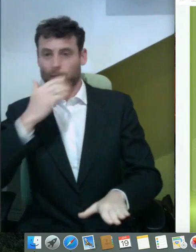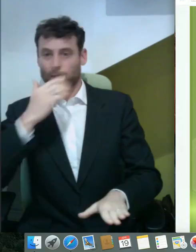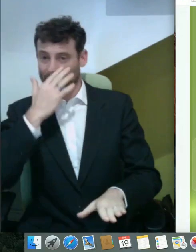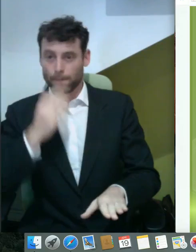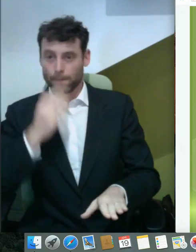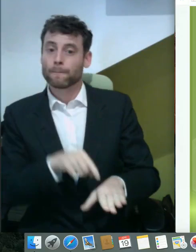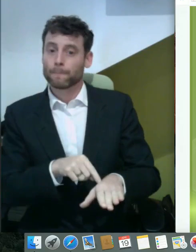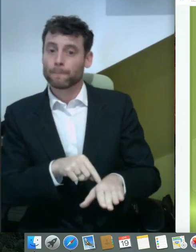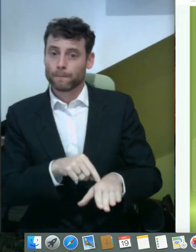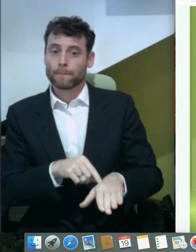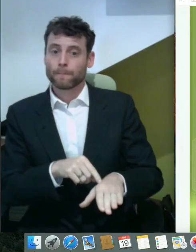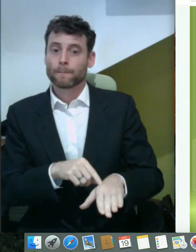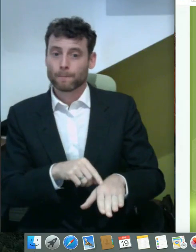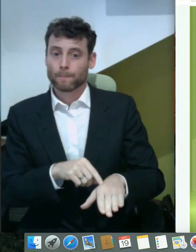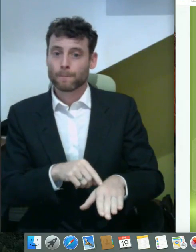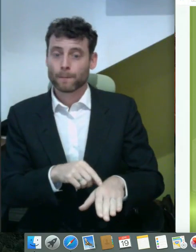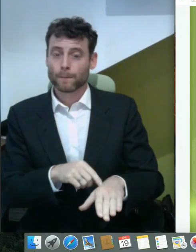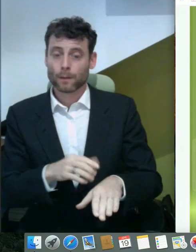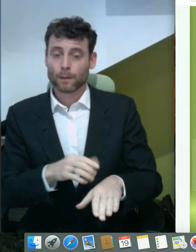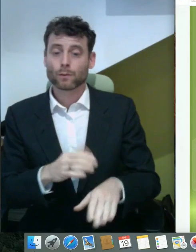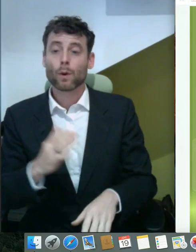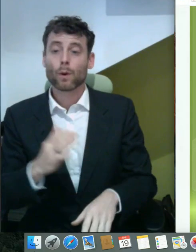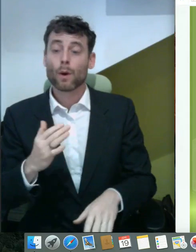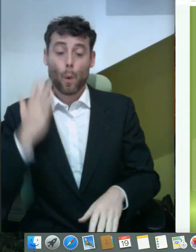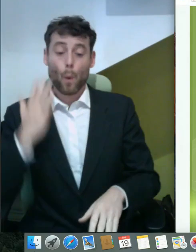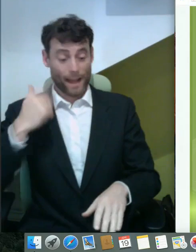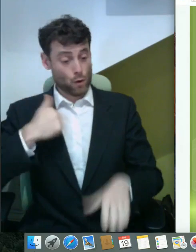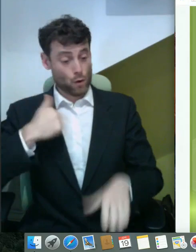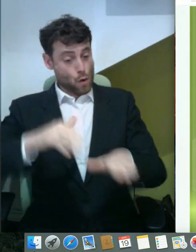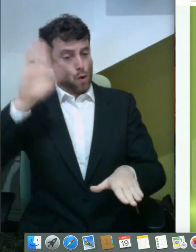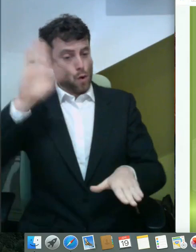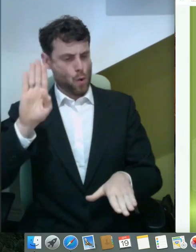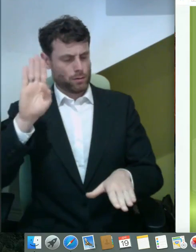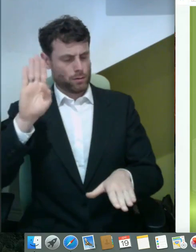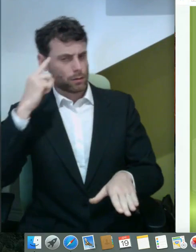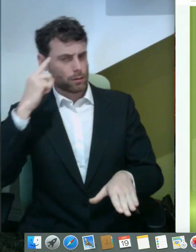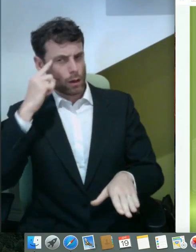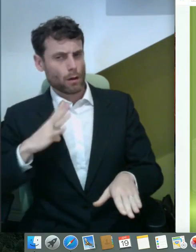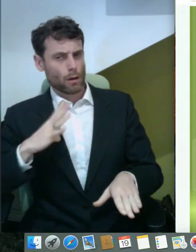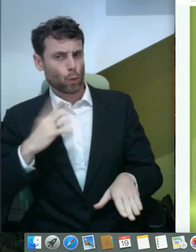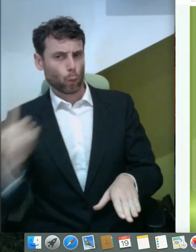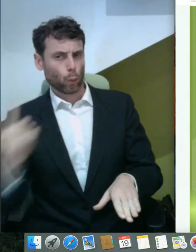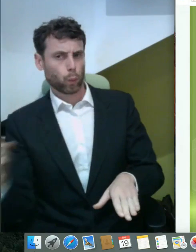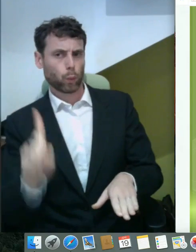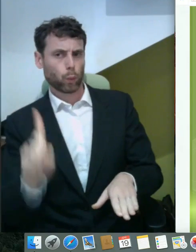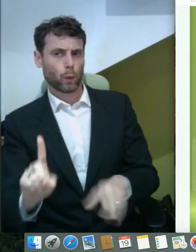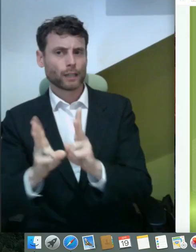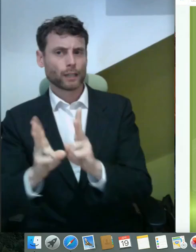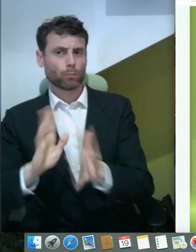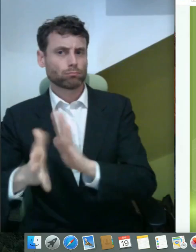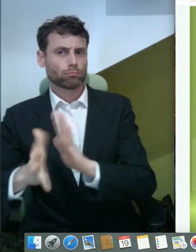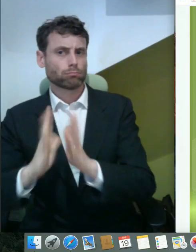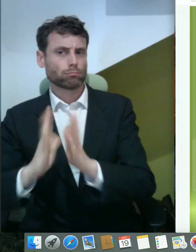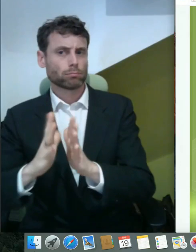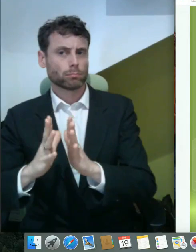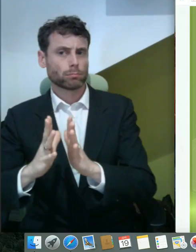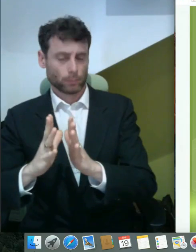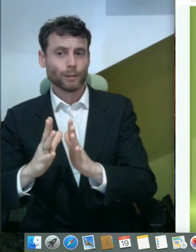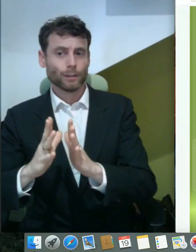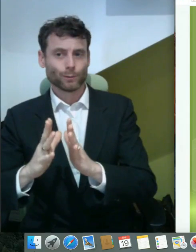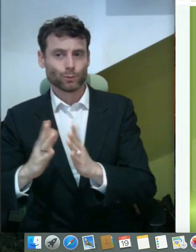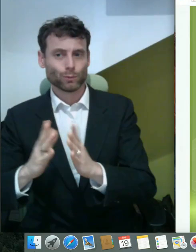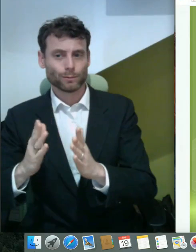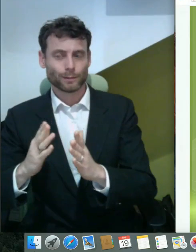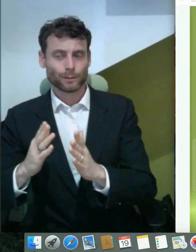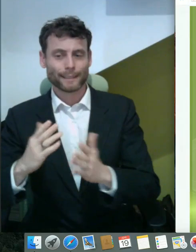And also, when one interpreter is taking the oath, another interpreter needs to be interpreting the oath. So those kind of